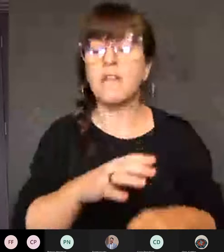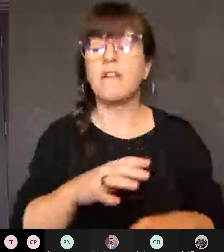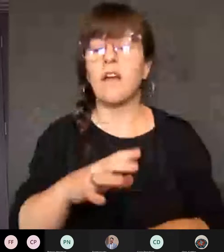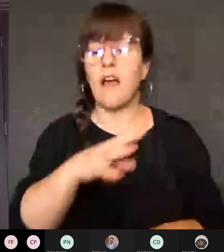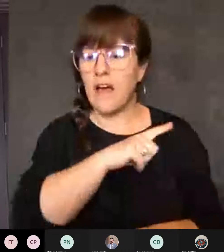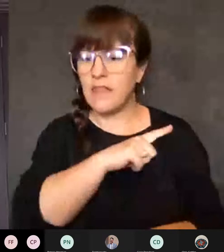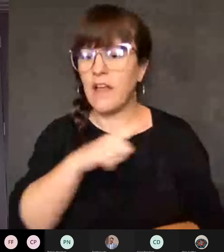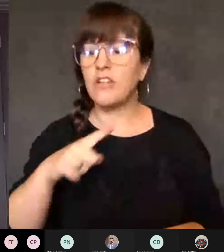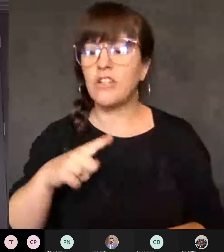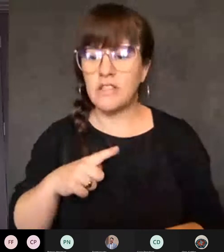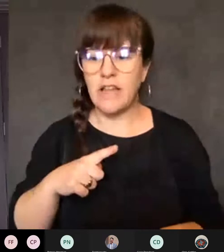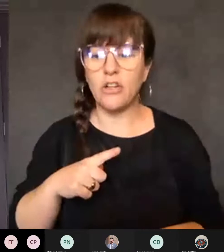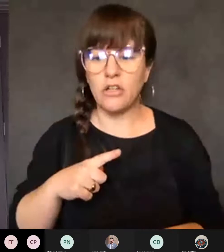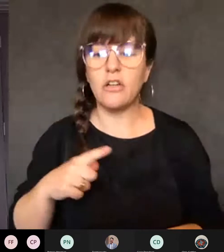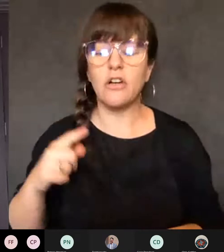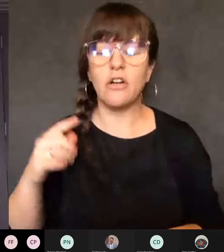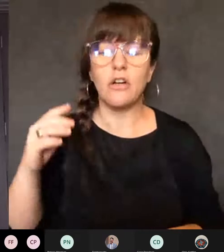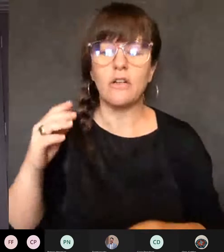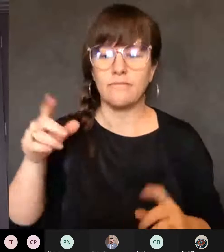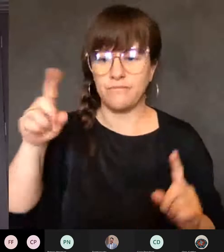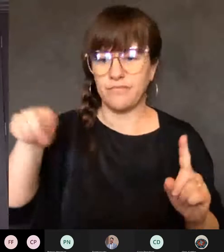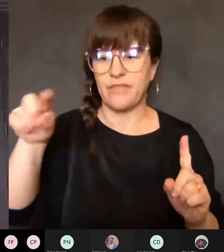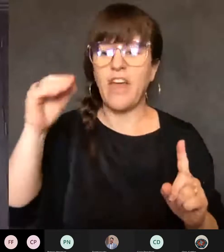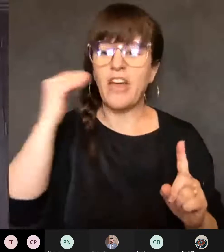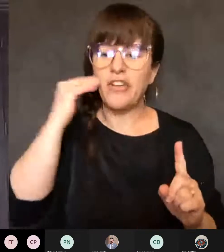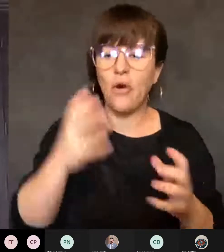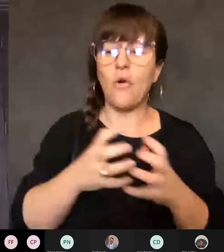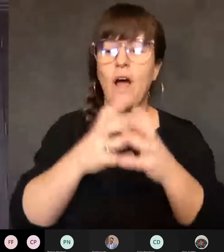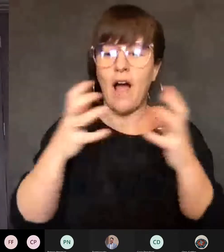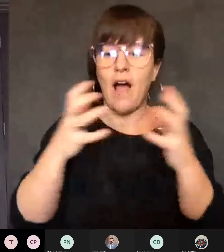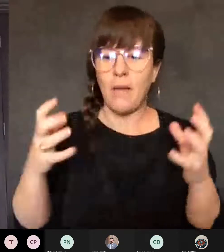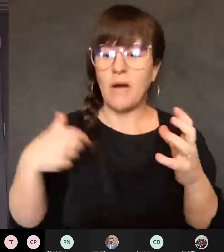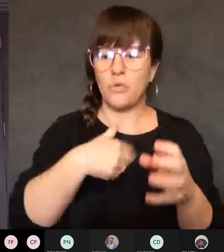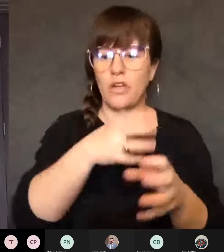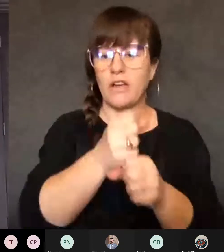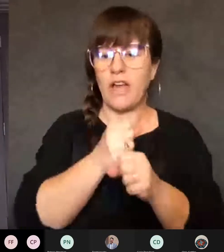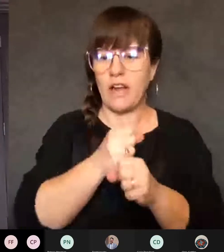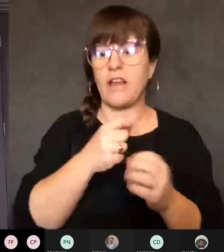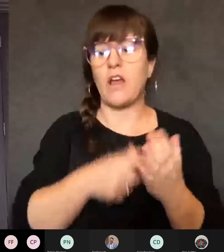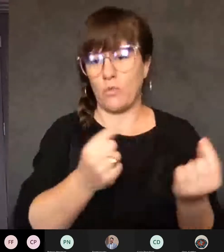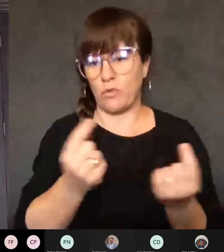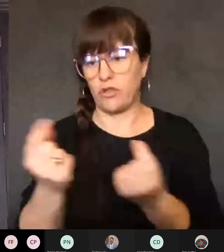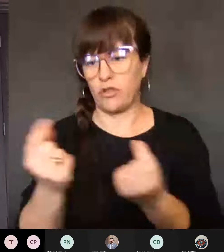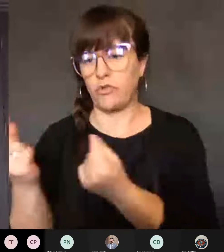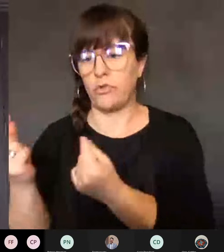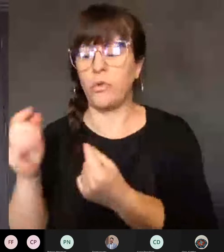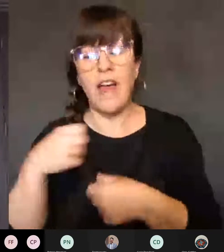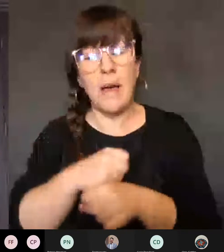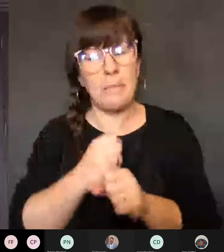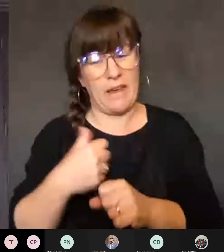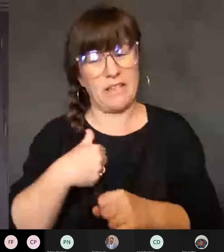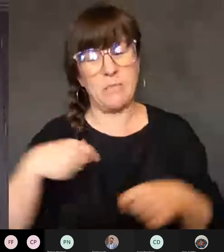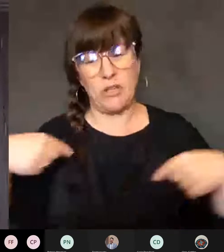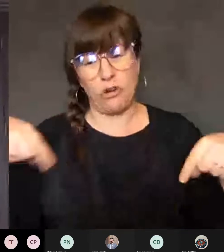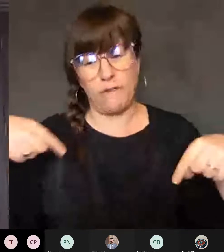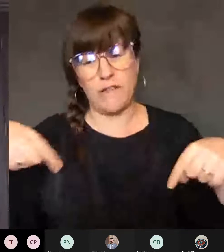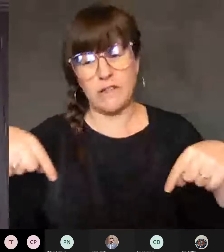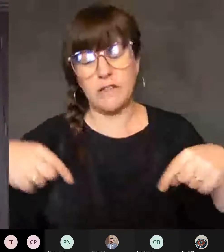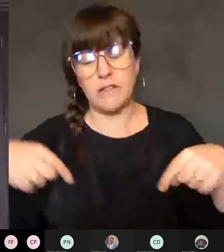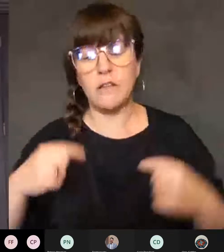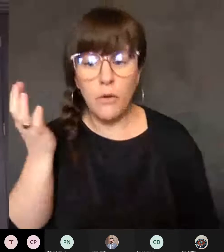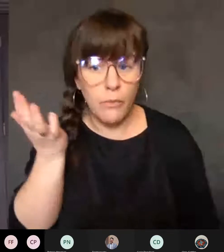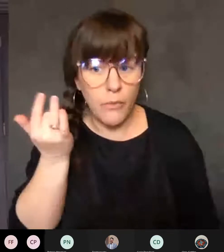very keen to know how much we're getting and what we're going to do with it, which makes me kind of nervous, because that generally